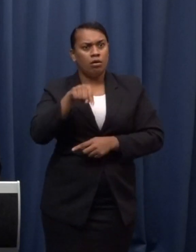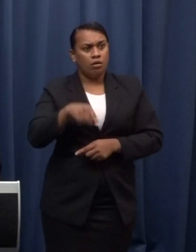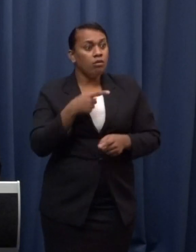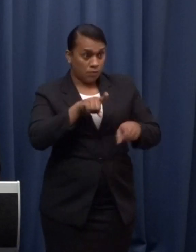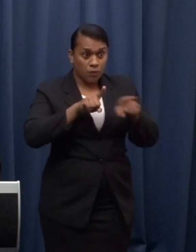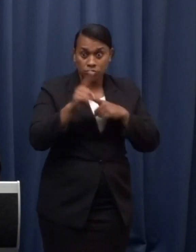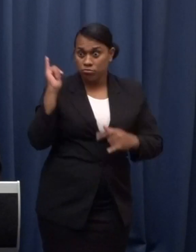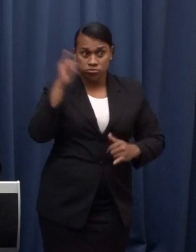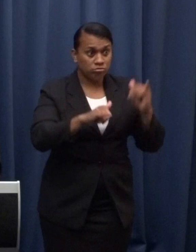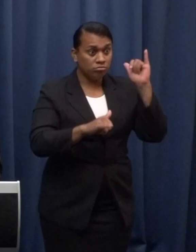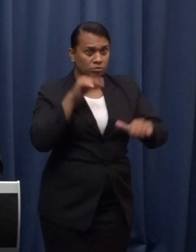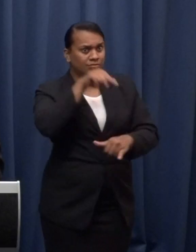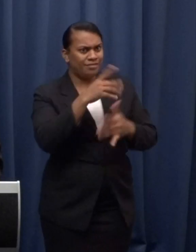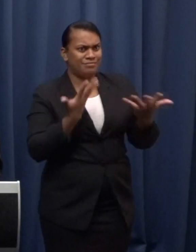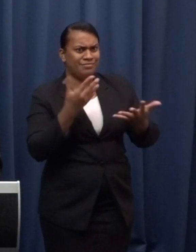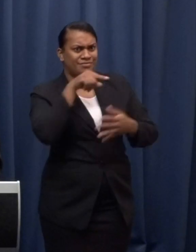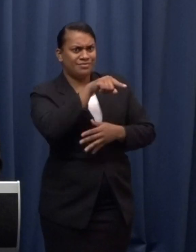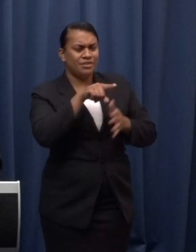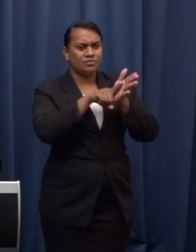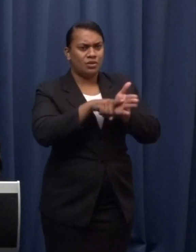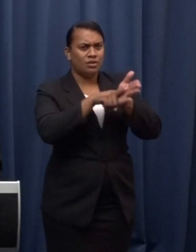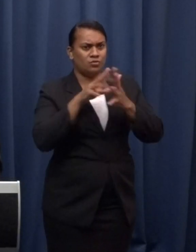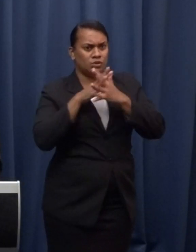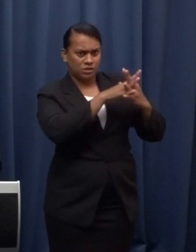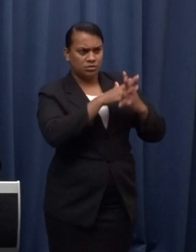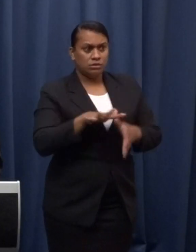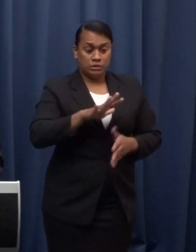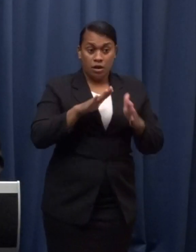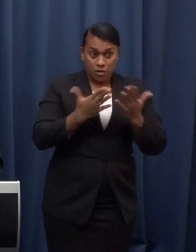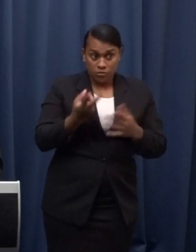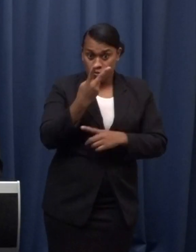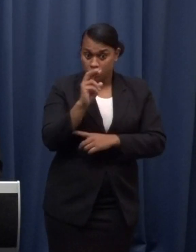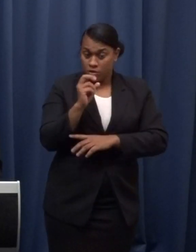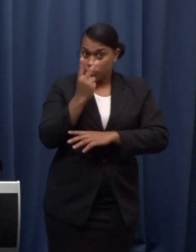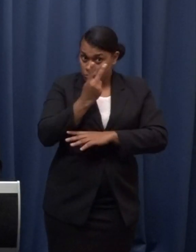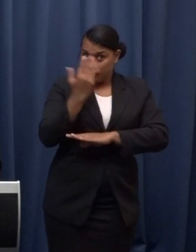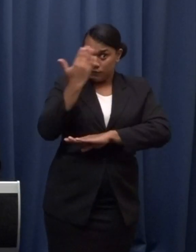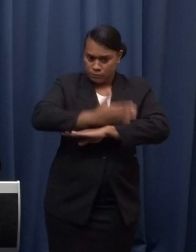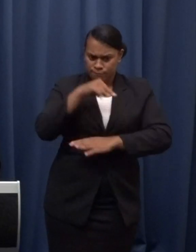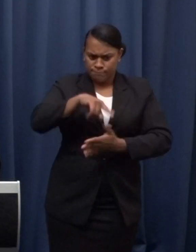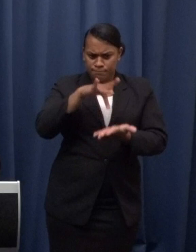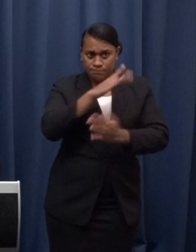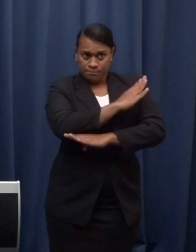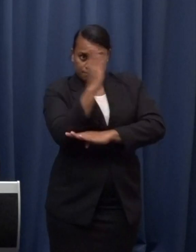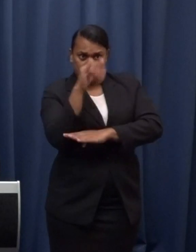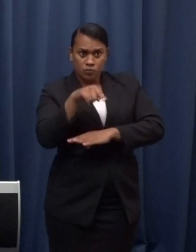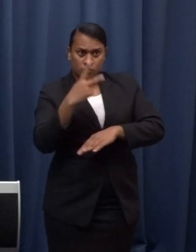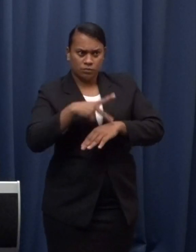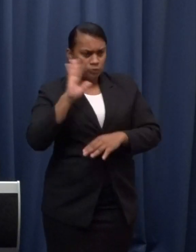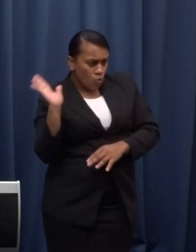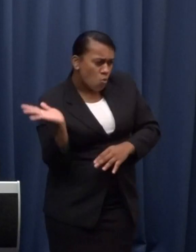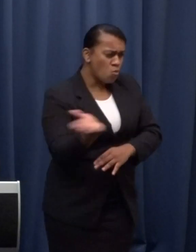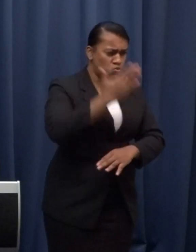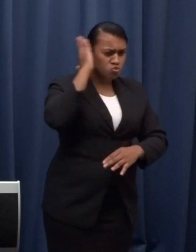restrictions will take effect. Starting tonight at midnight, all schools and non-essential businesses